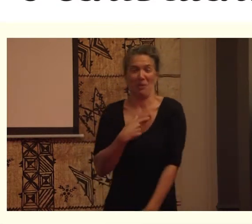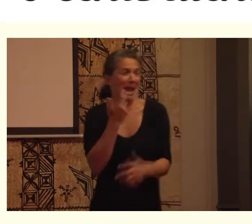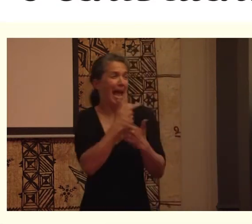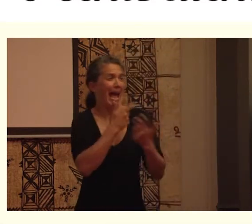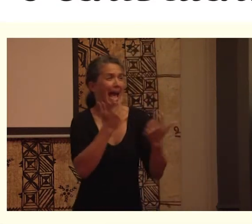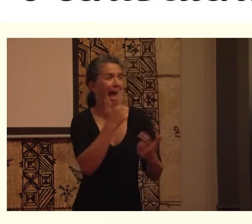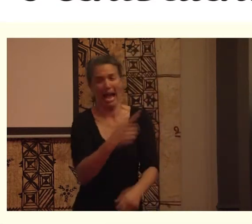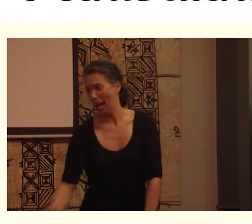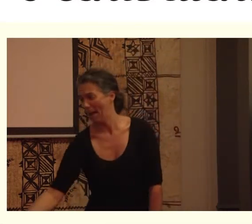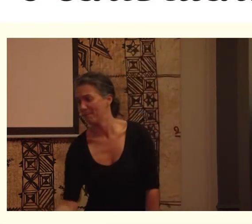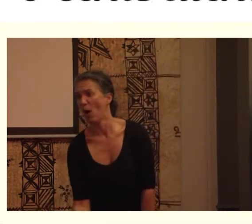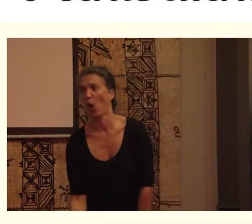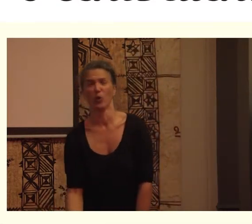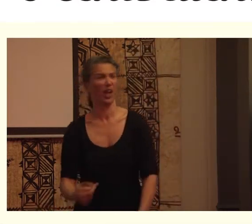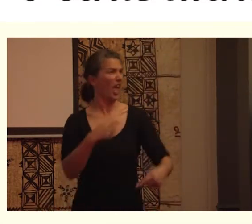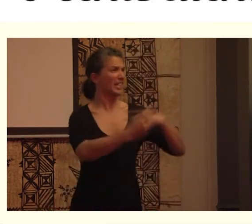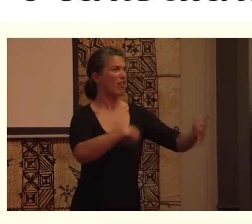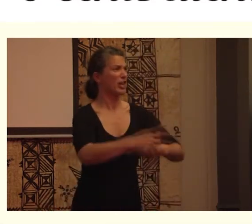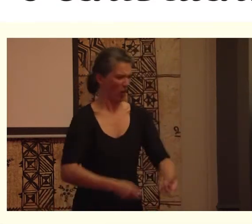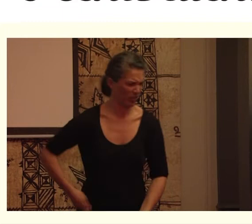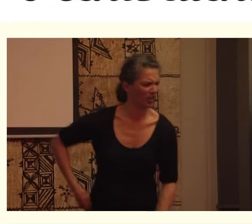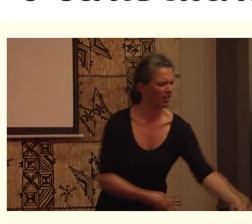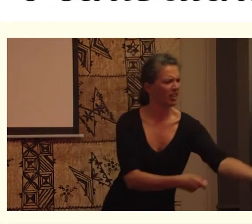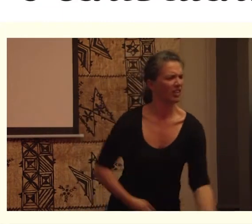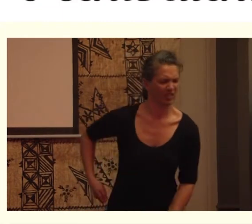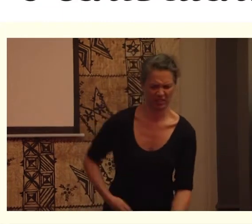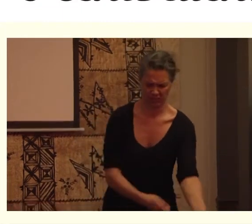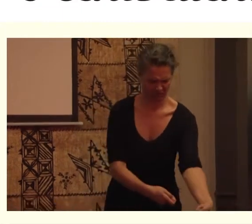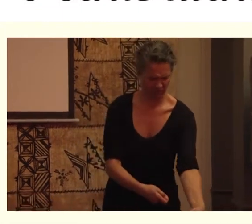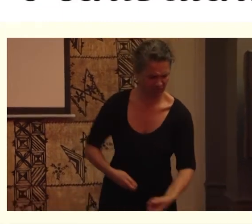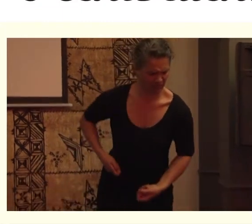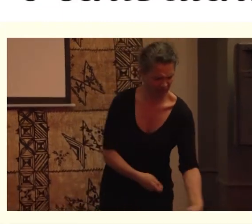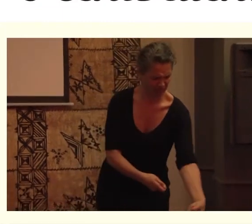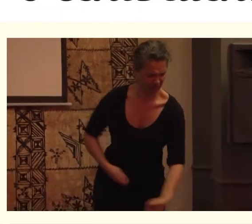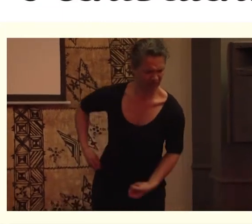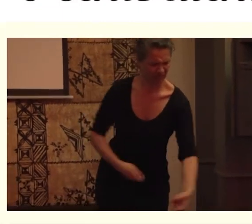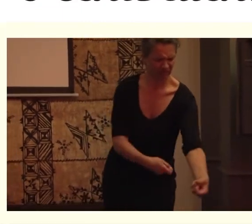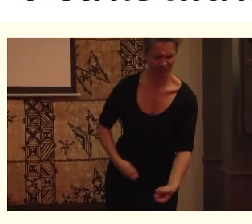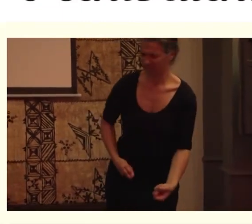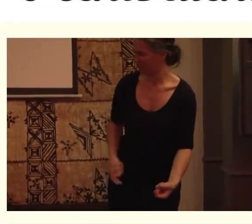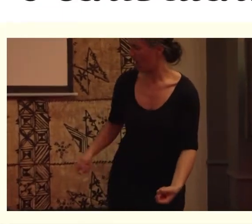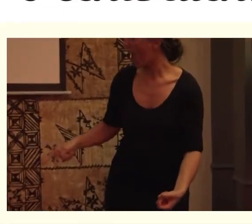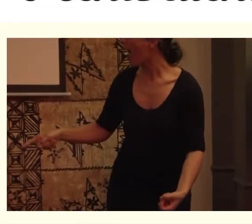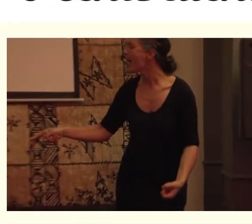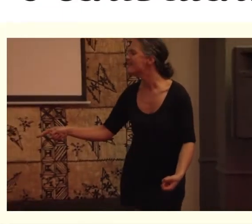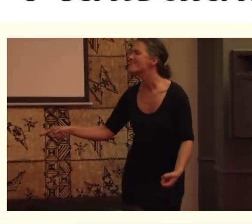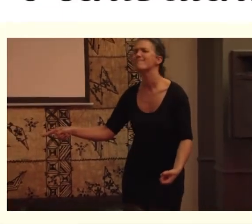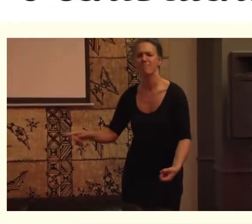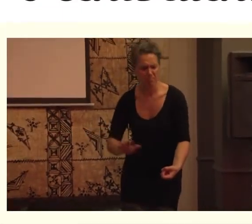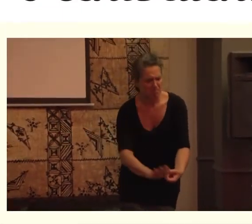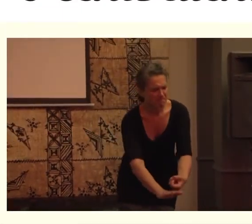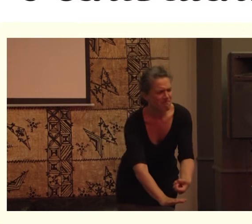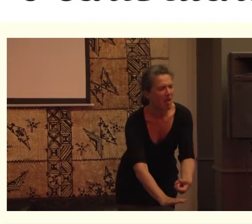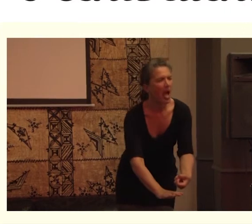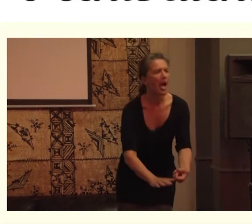for ages. She'd just keep vacuuming until she got to a dirty spot, and she'd be like, hey, something's not going. So she'd feel the vacuum